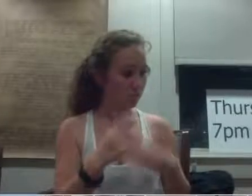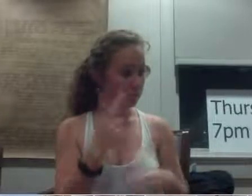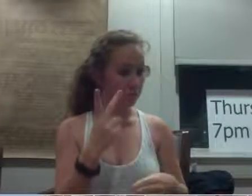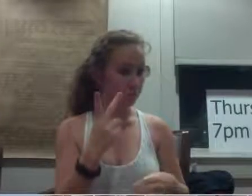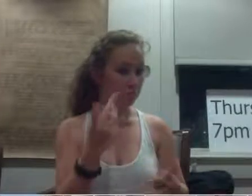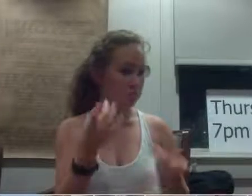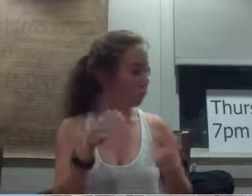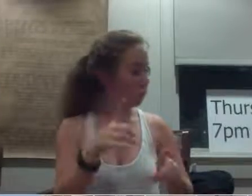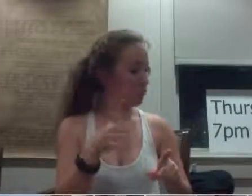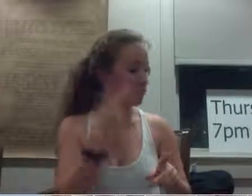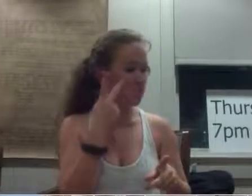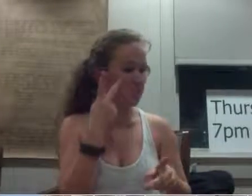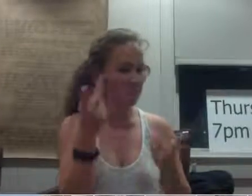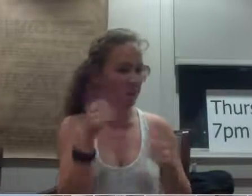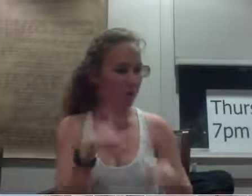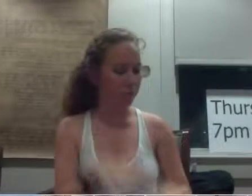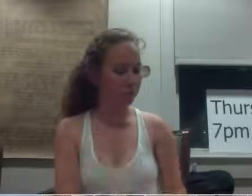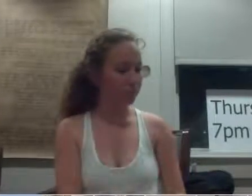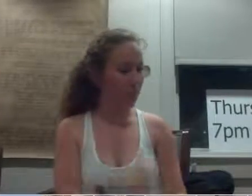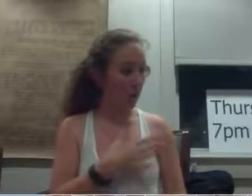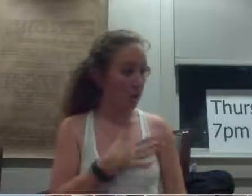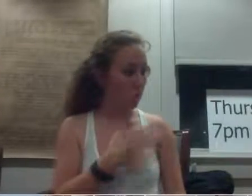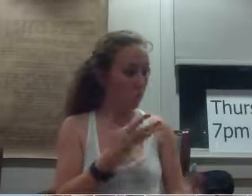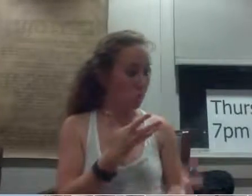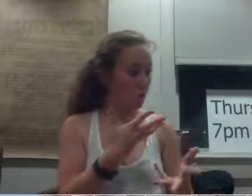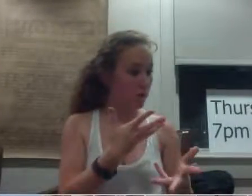Okay, so I have $15. Let's see what would happen.